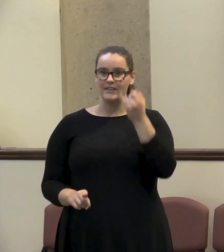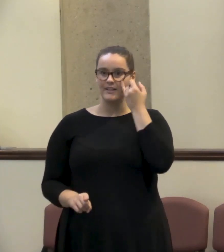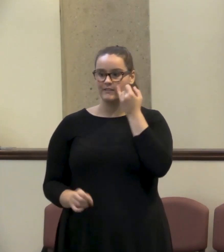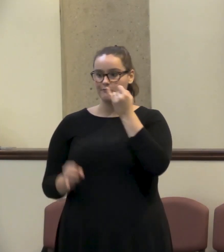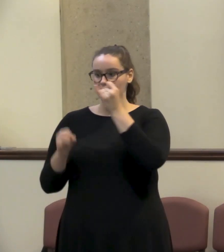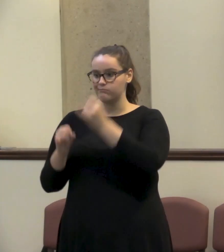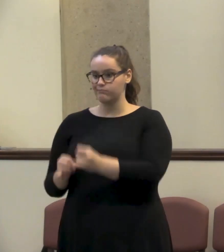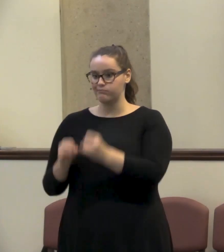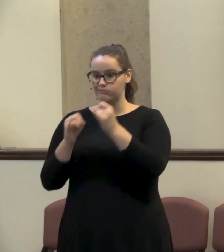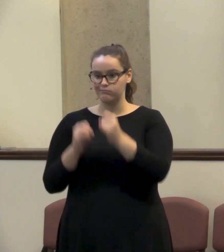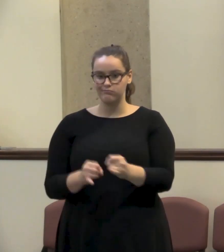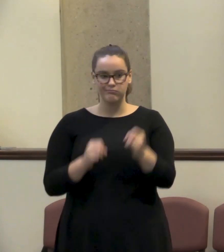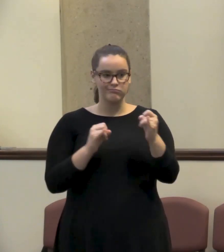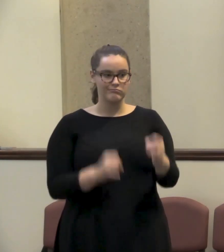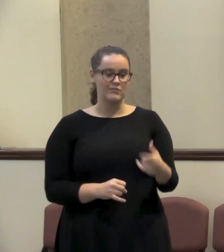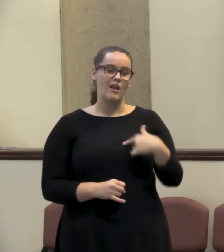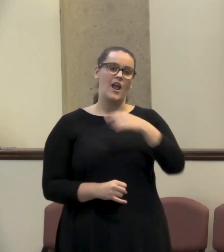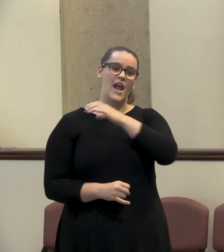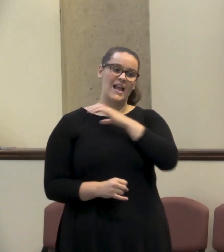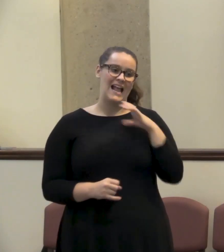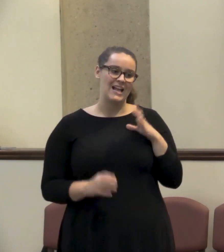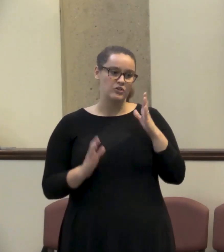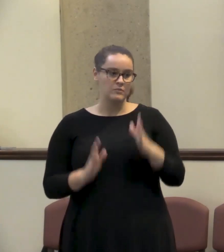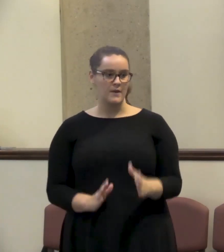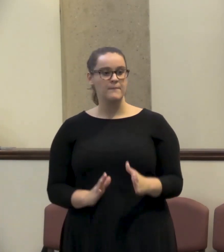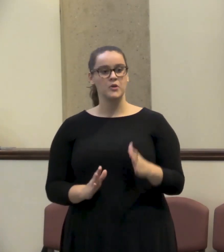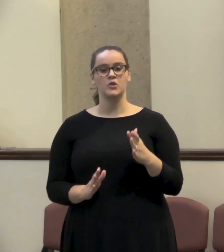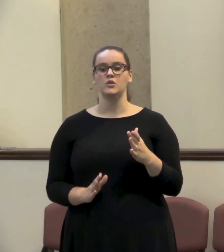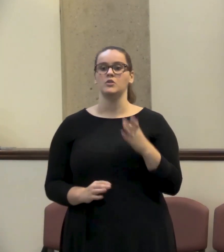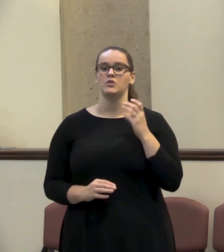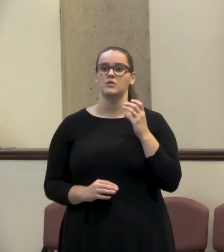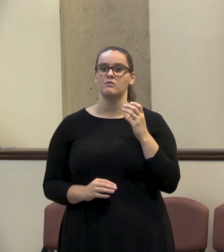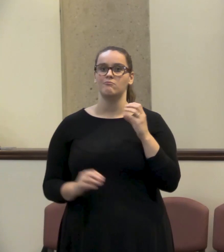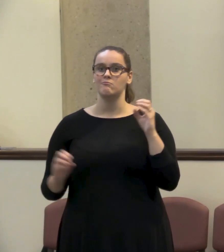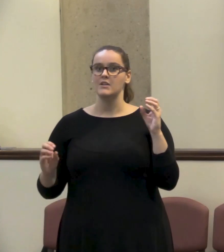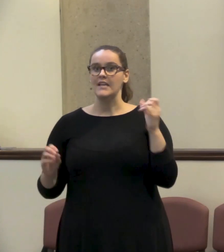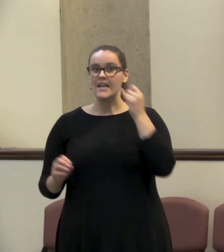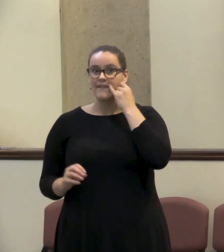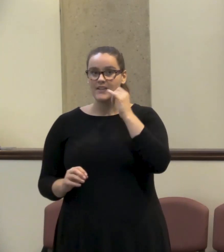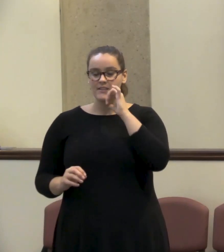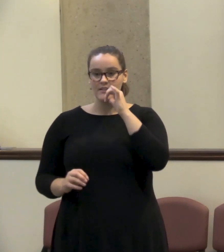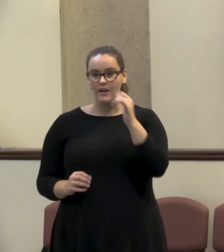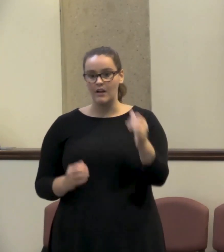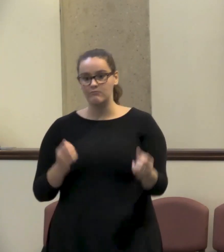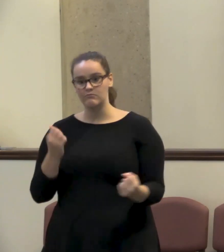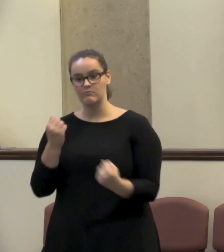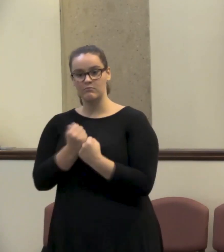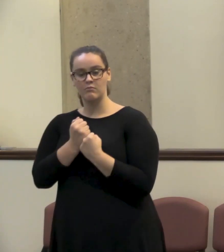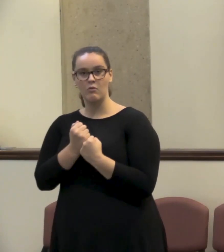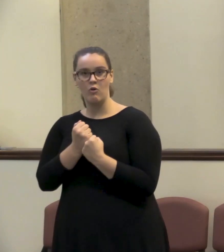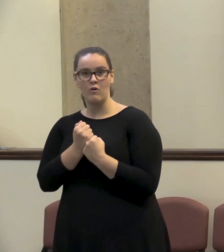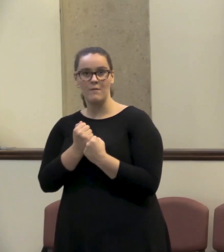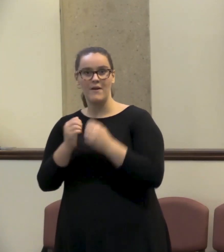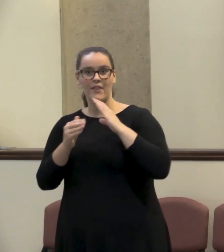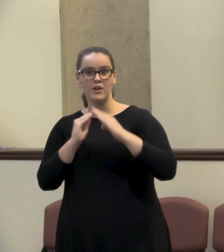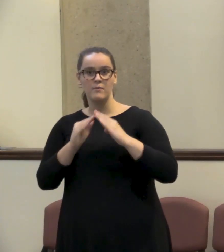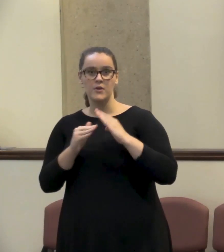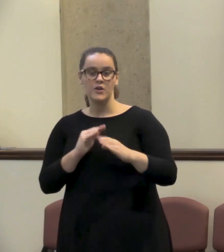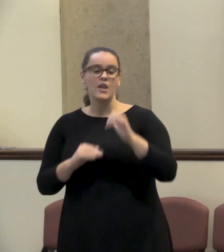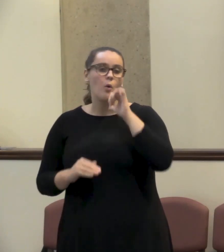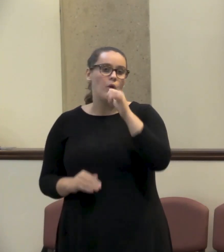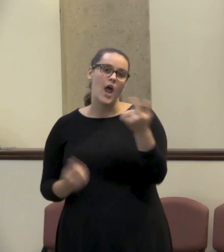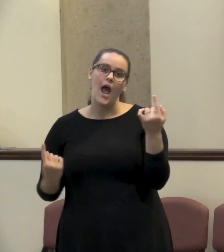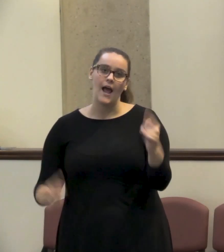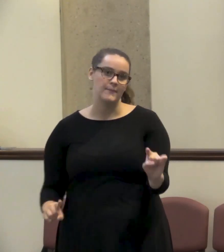people at the executive level and the council level. If there is no push from the bottom and from the community, it doesn't happen. You need to be